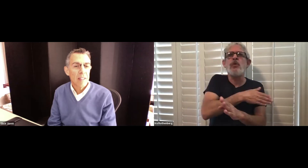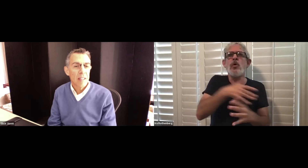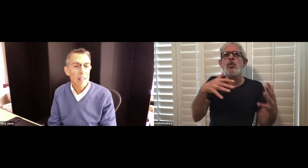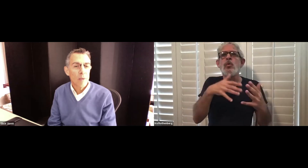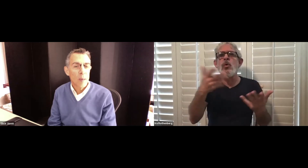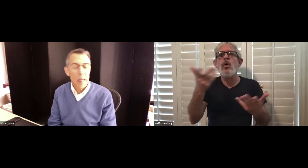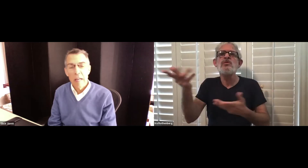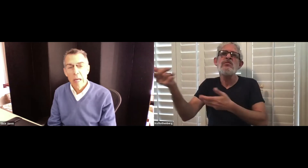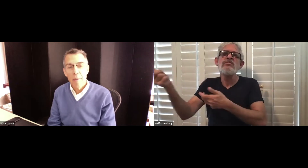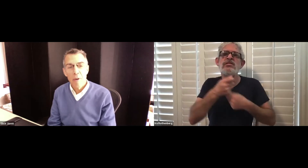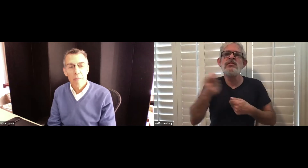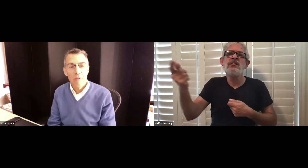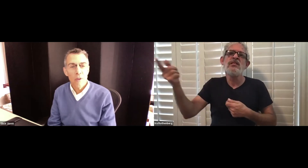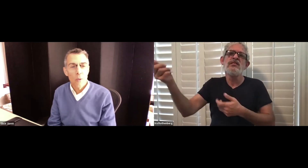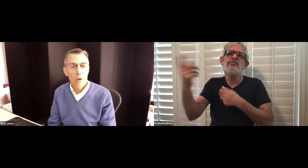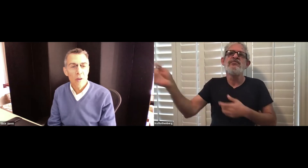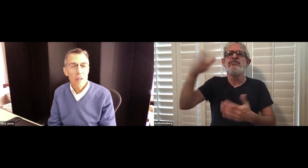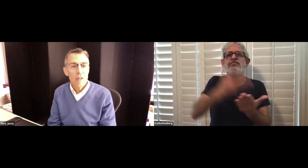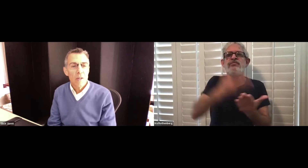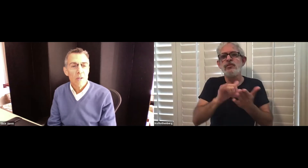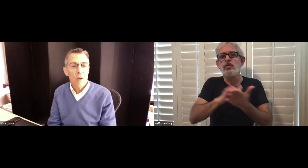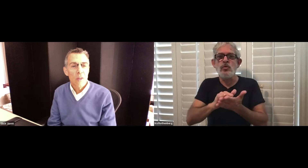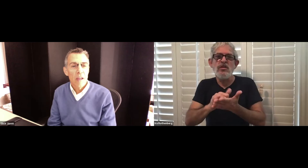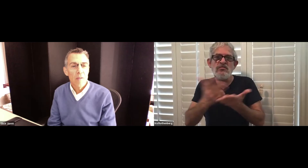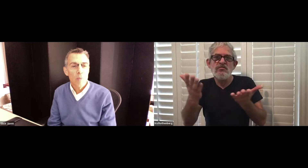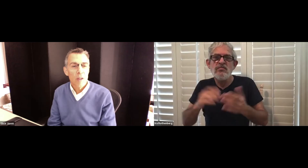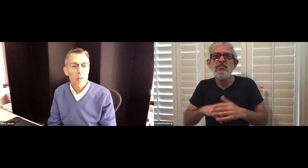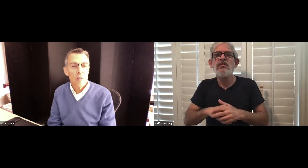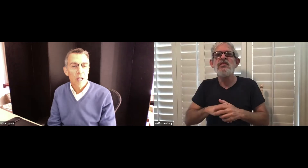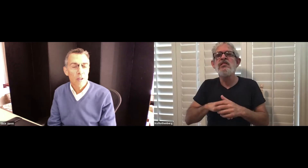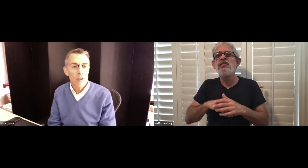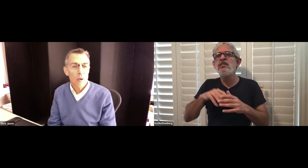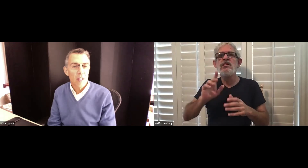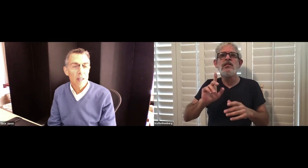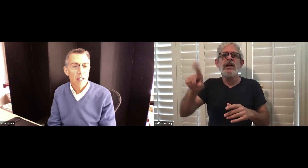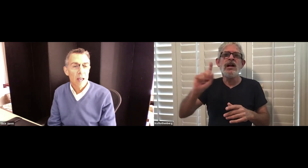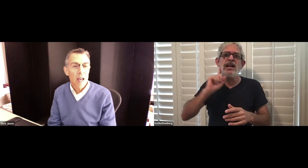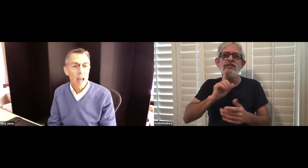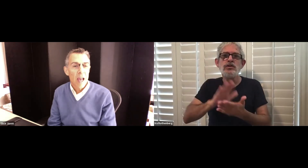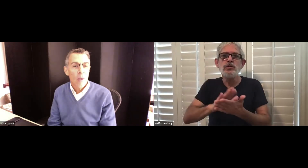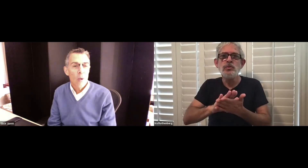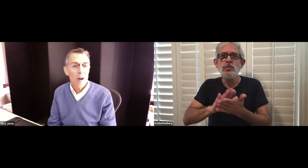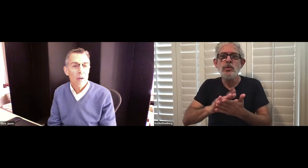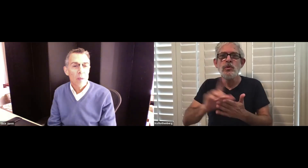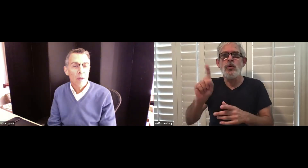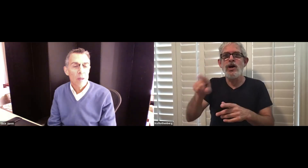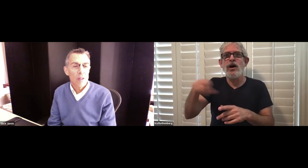some who had emigrated before the war. So they sponsored them to come to New York, whereupon they went to the School for the